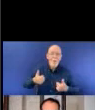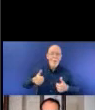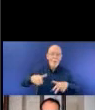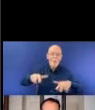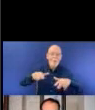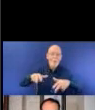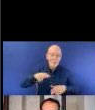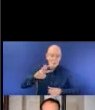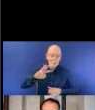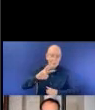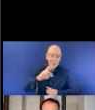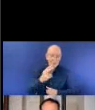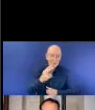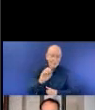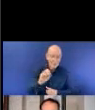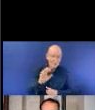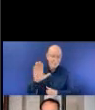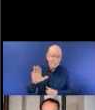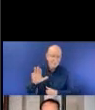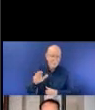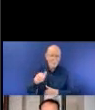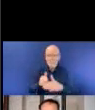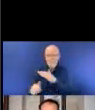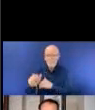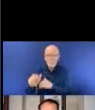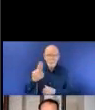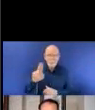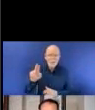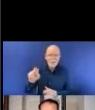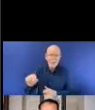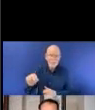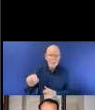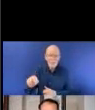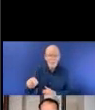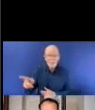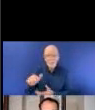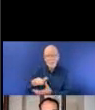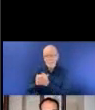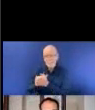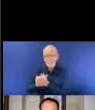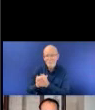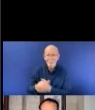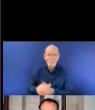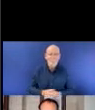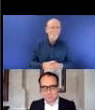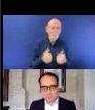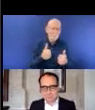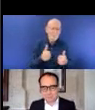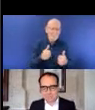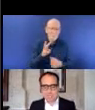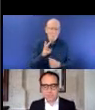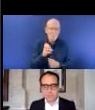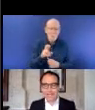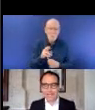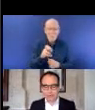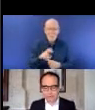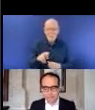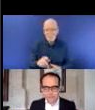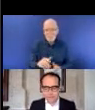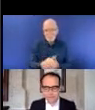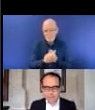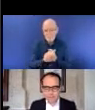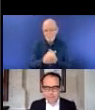to reconnect. Thank you, Werner. And our final guest is Ms. Salome Aceres, who is the specialist school